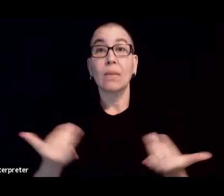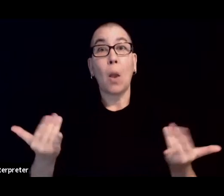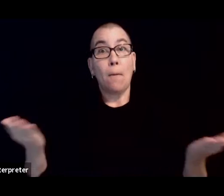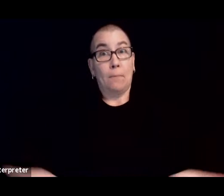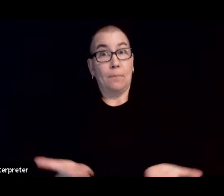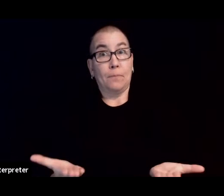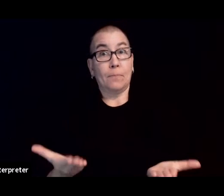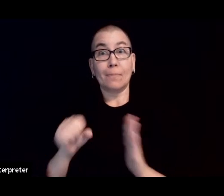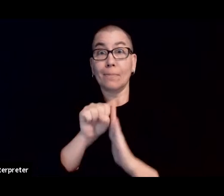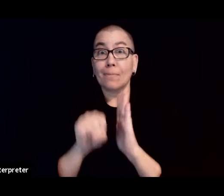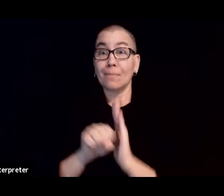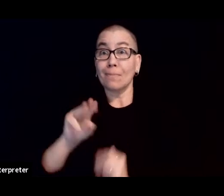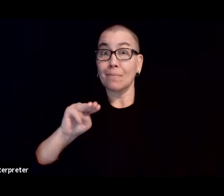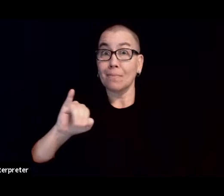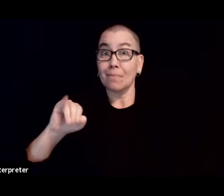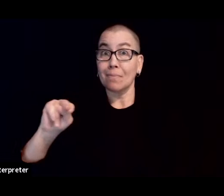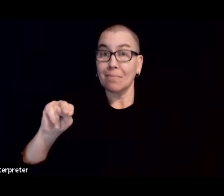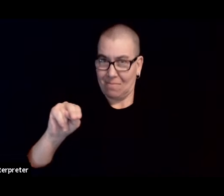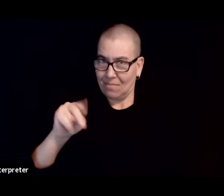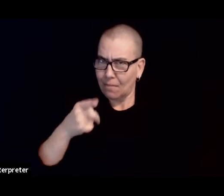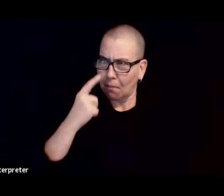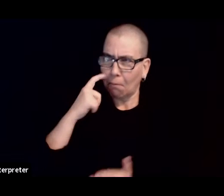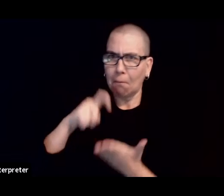see. Minnesota reported